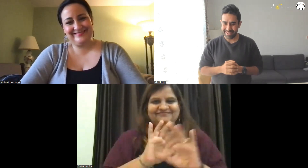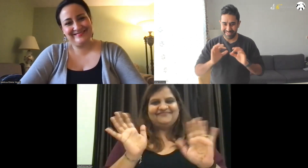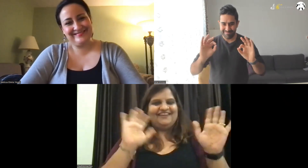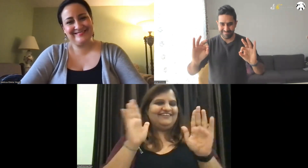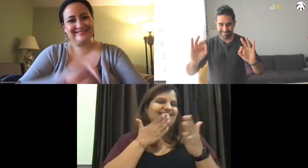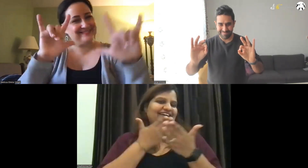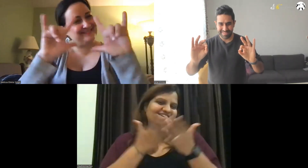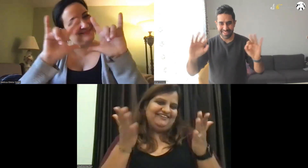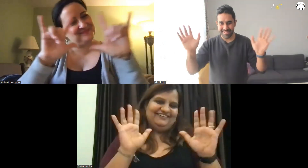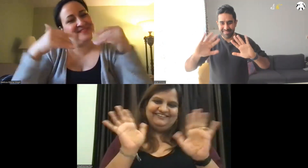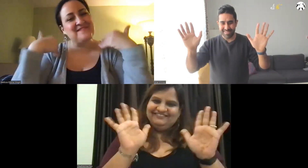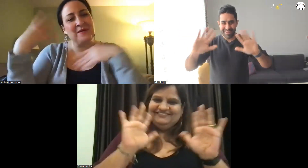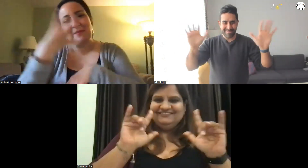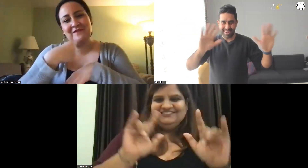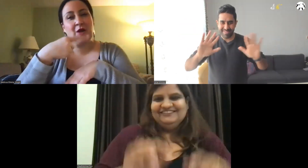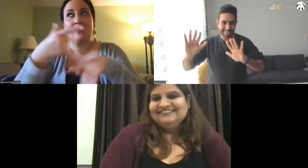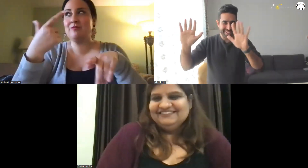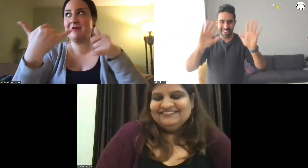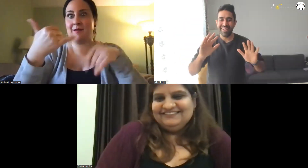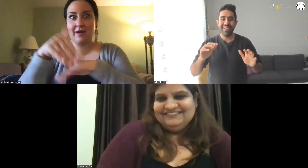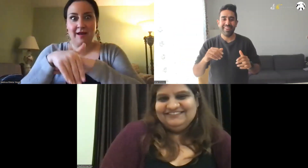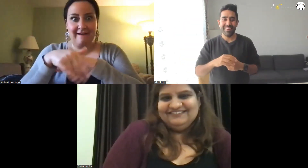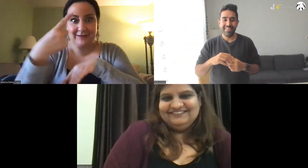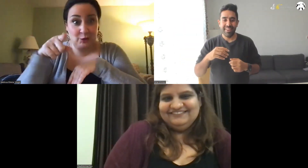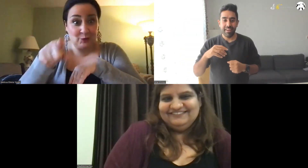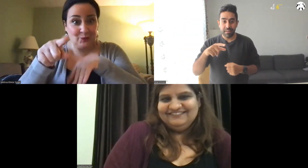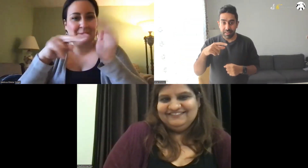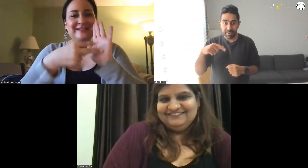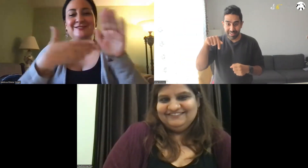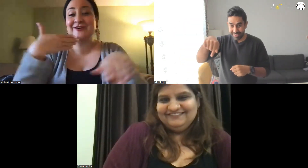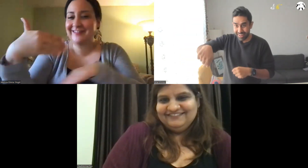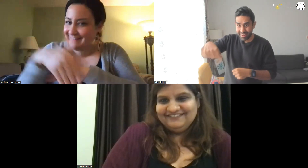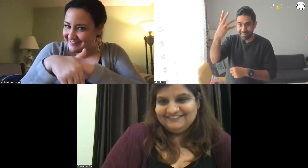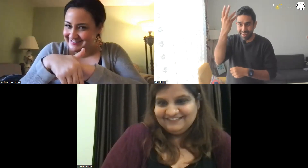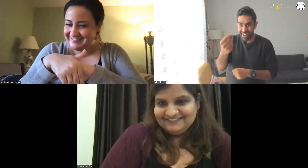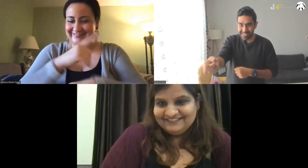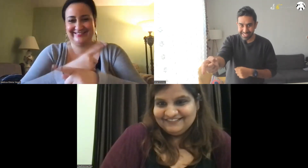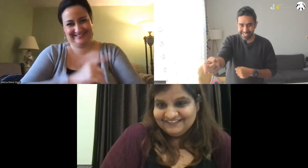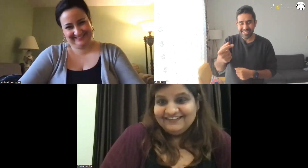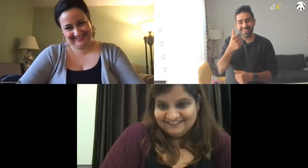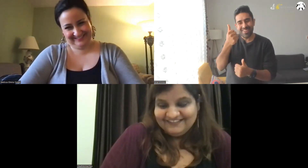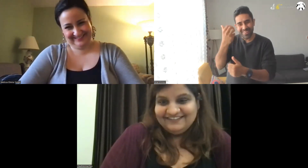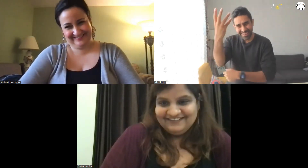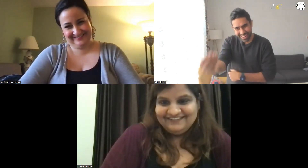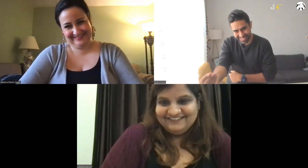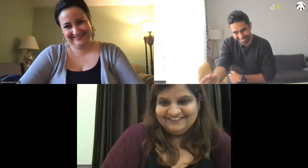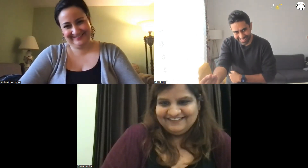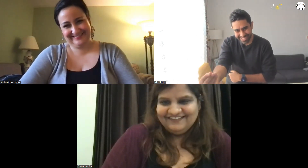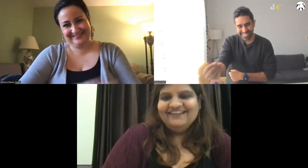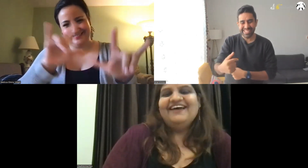So we are closing our session. Bye-bye. Thank you so much, everyone. Lots of love. And today's evening,